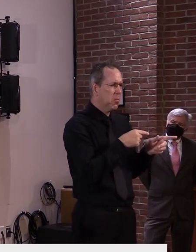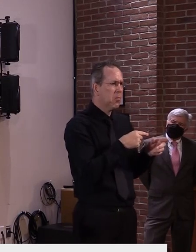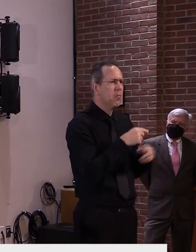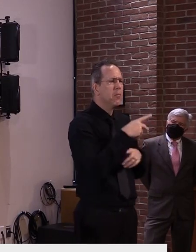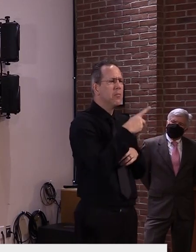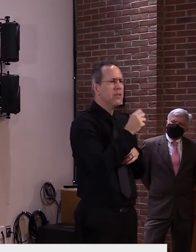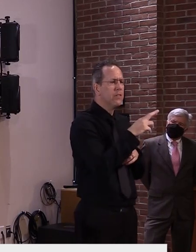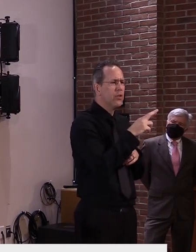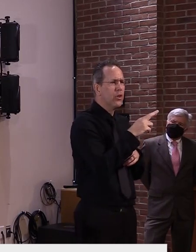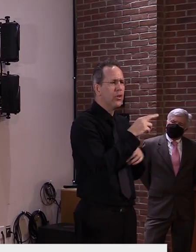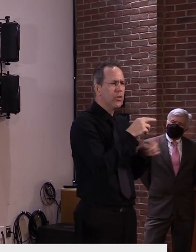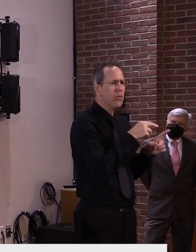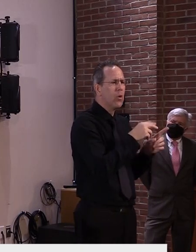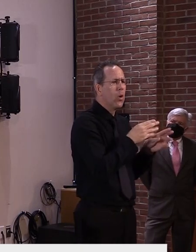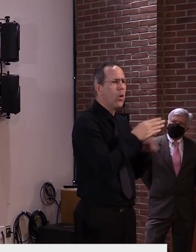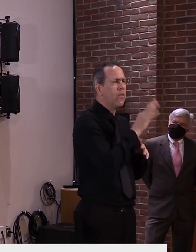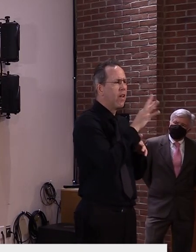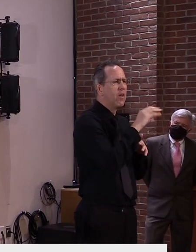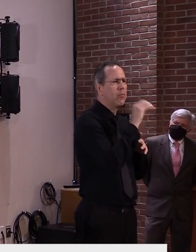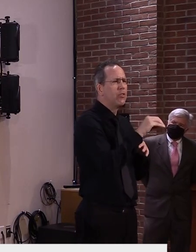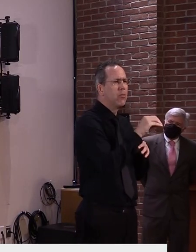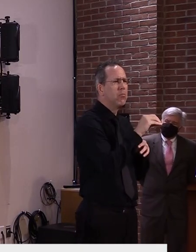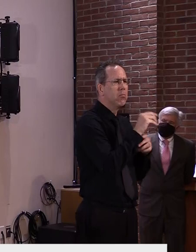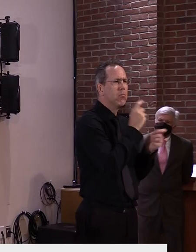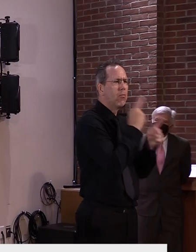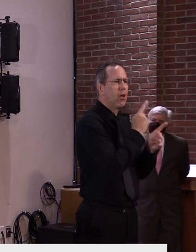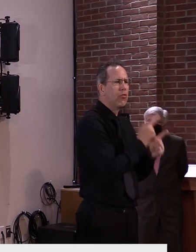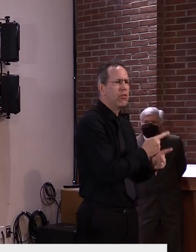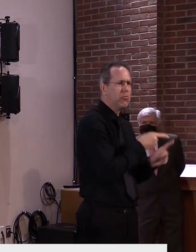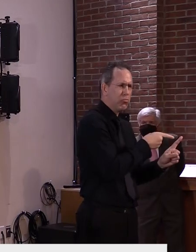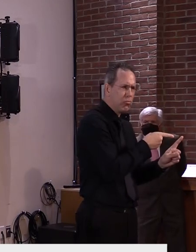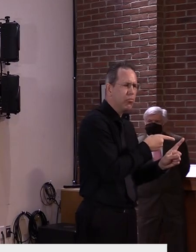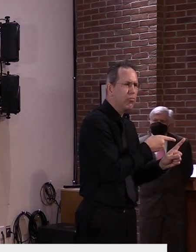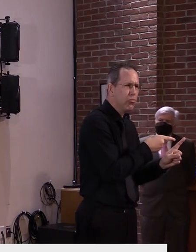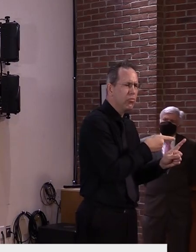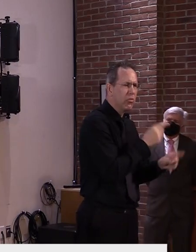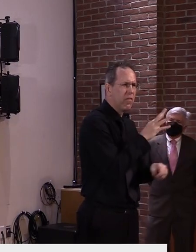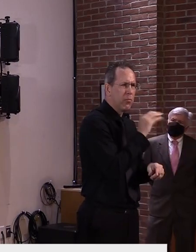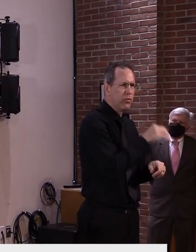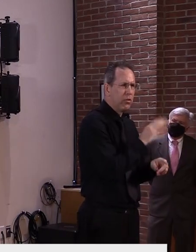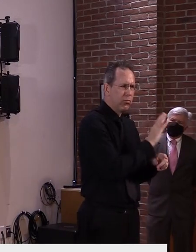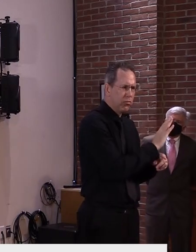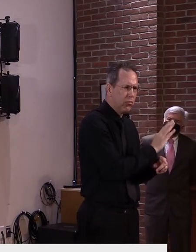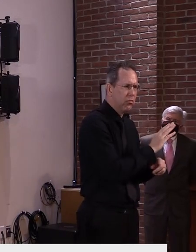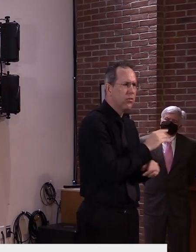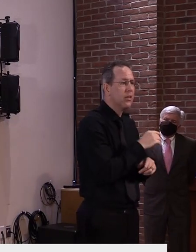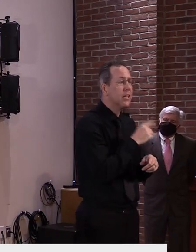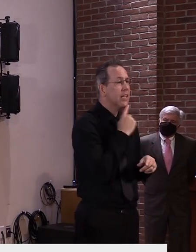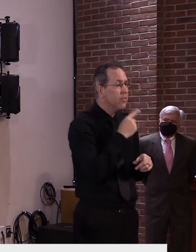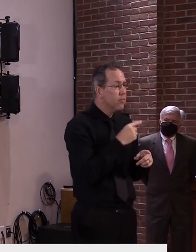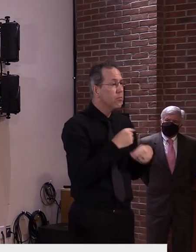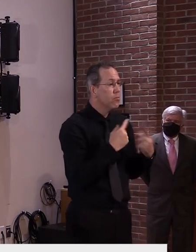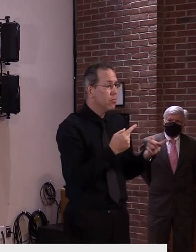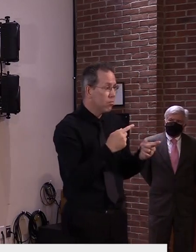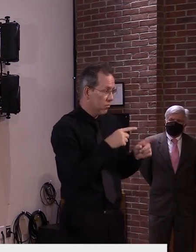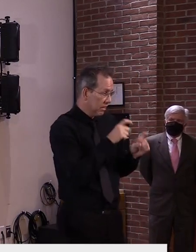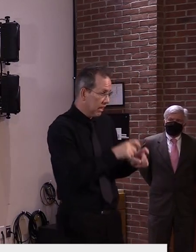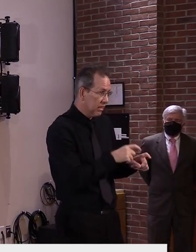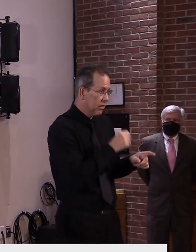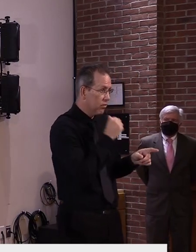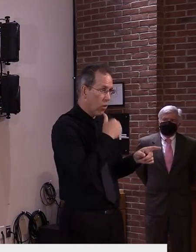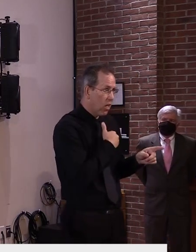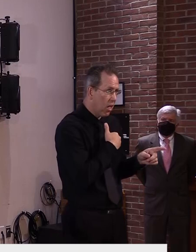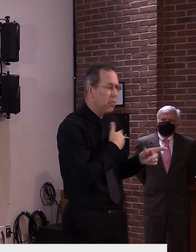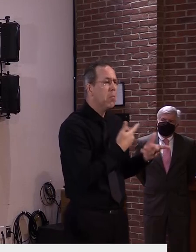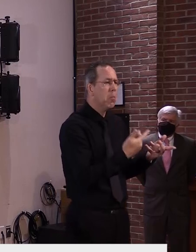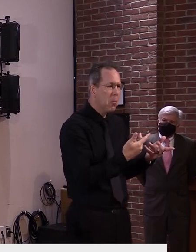or equal to 95%, so making the likelihood of a false negative very low. And we are using